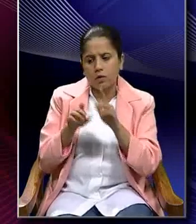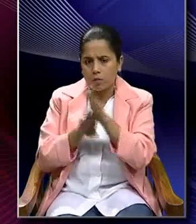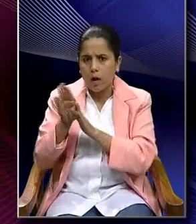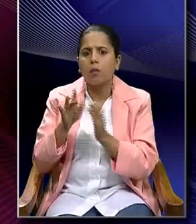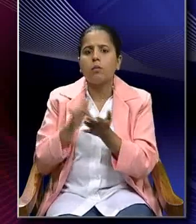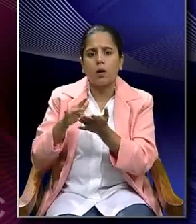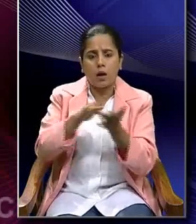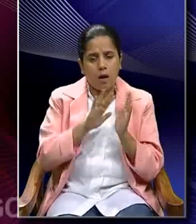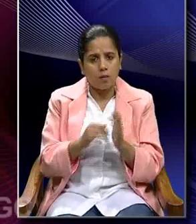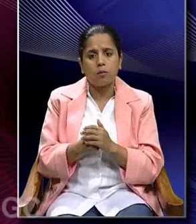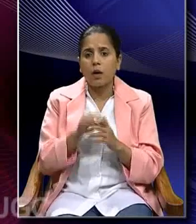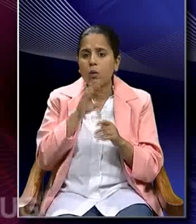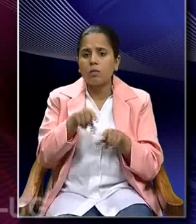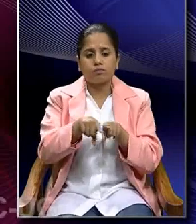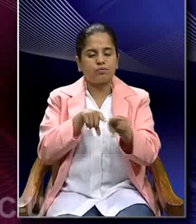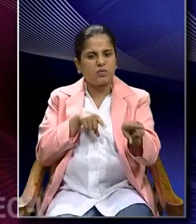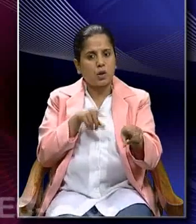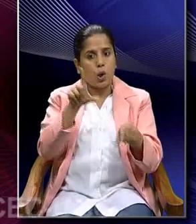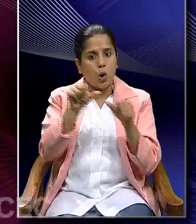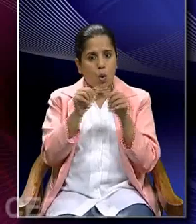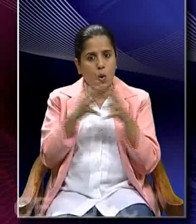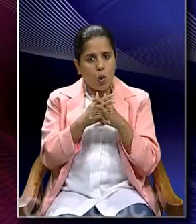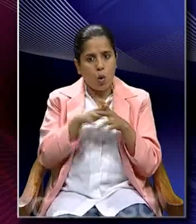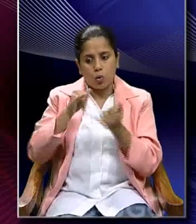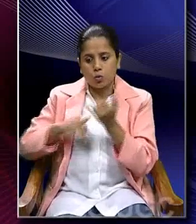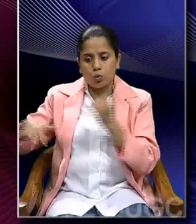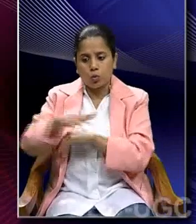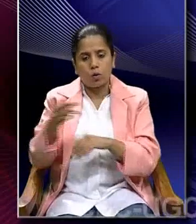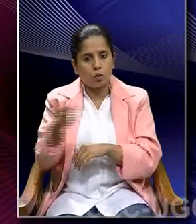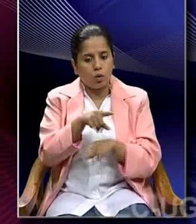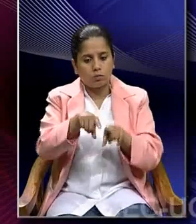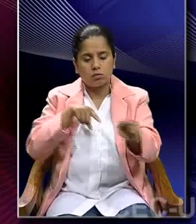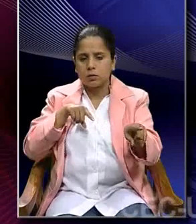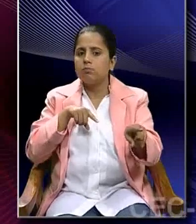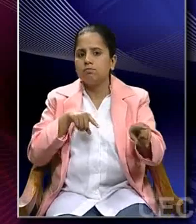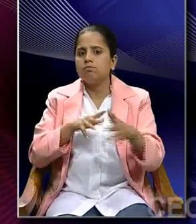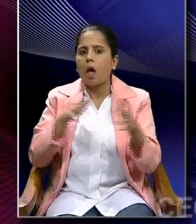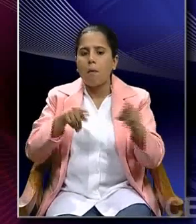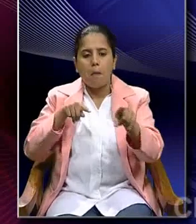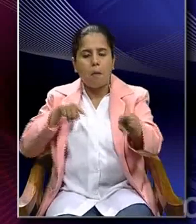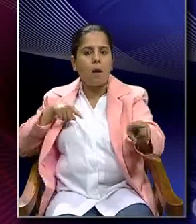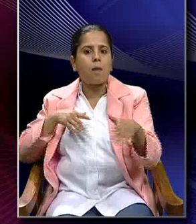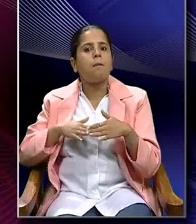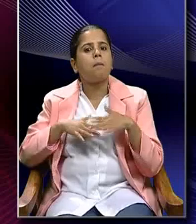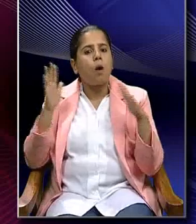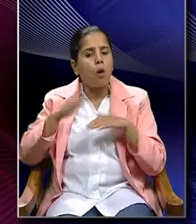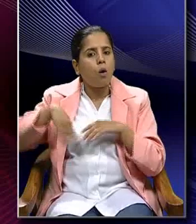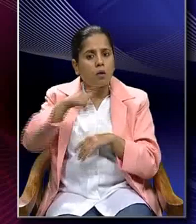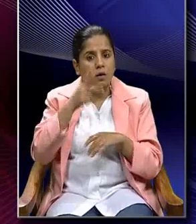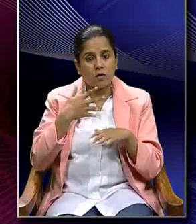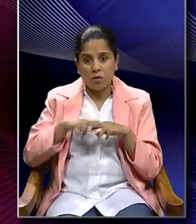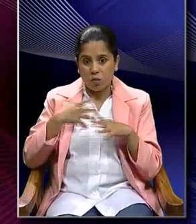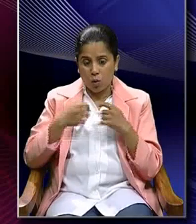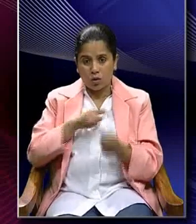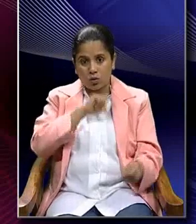the gaps between the law and society is very vast. And in order to change, we have to